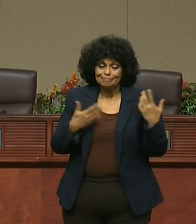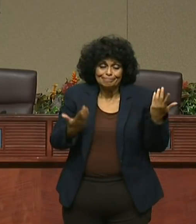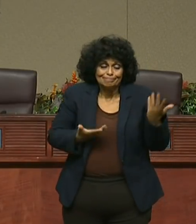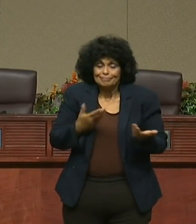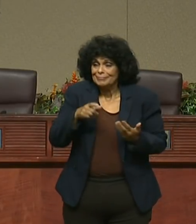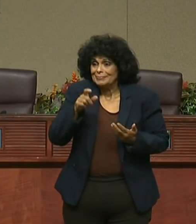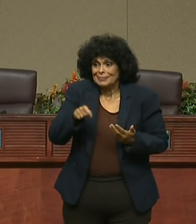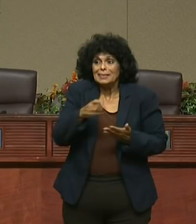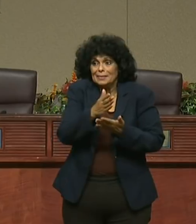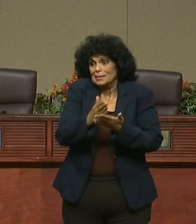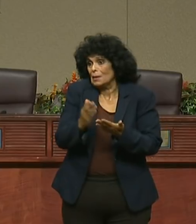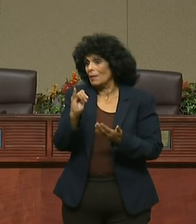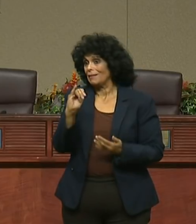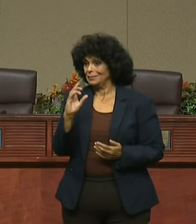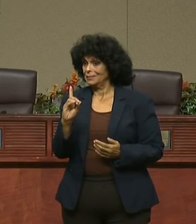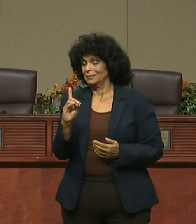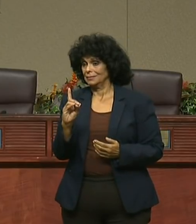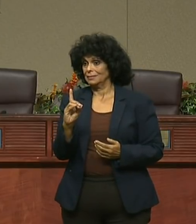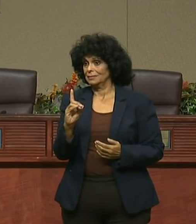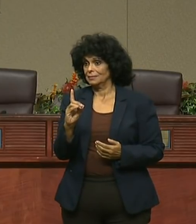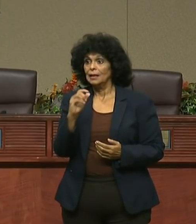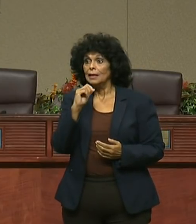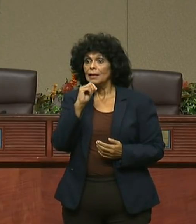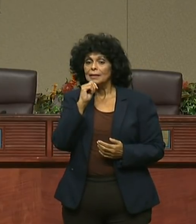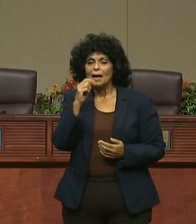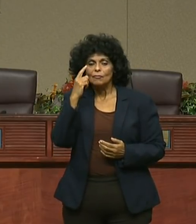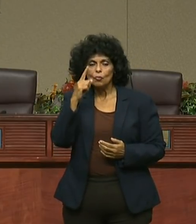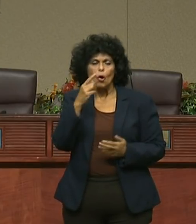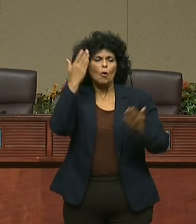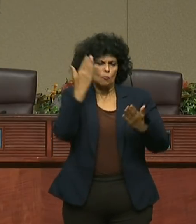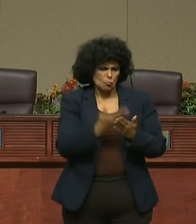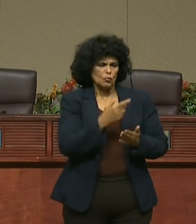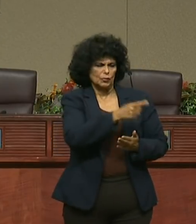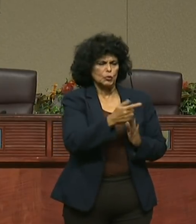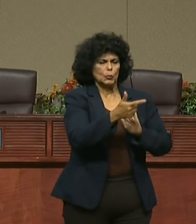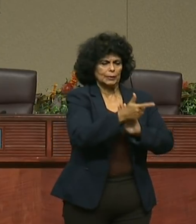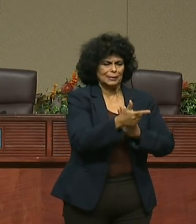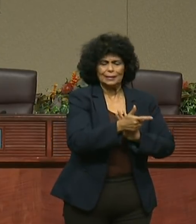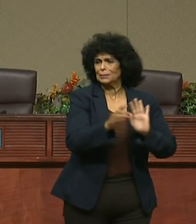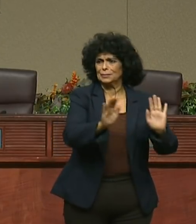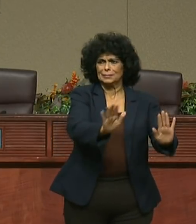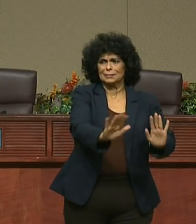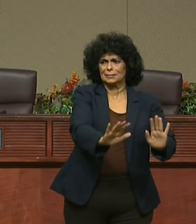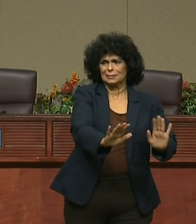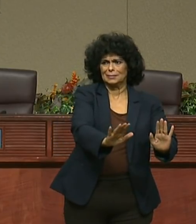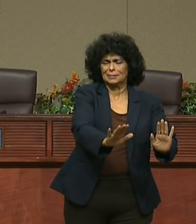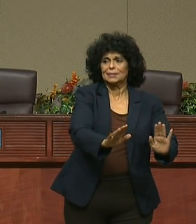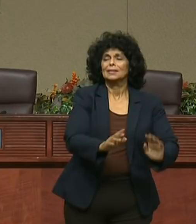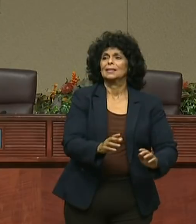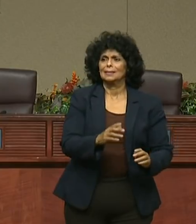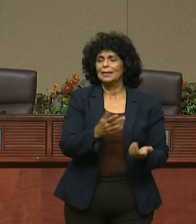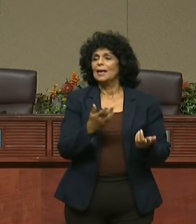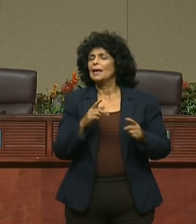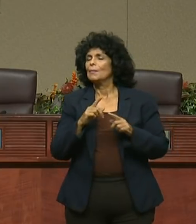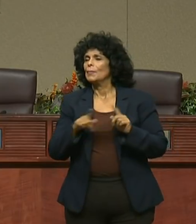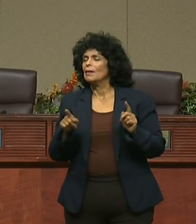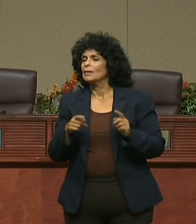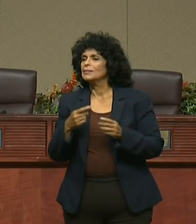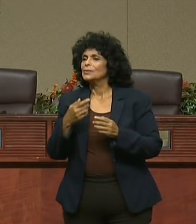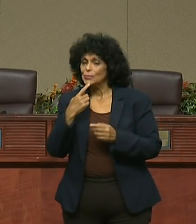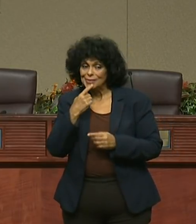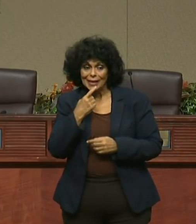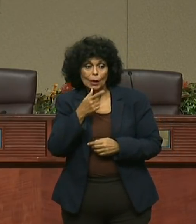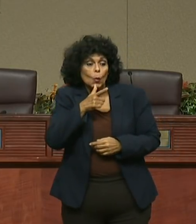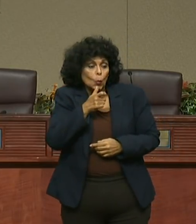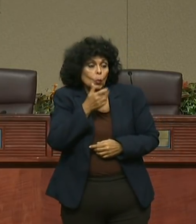ID is needed not to prove that you are legally or not in the country, but to know that you are the person you say you